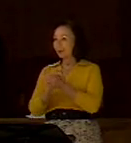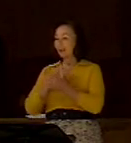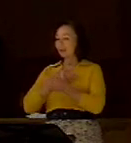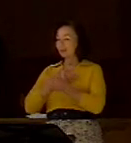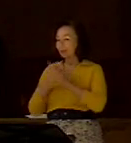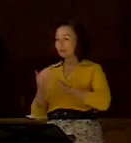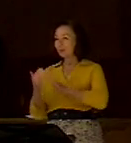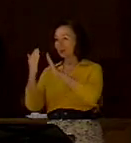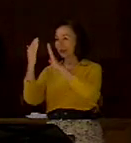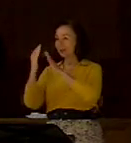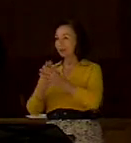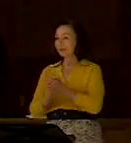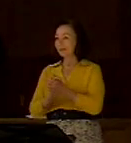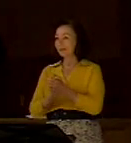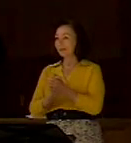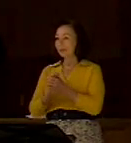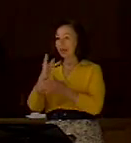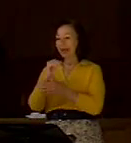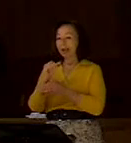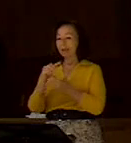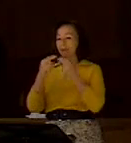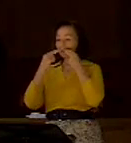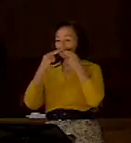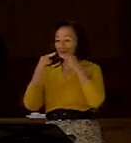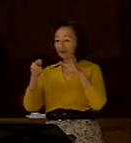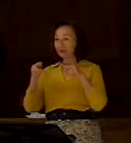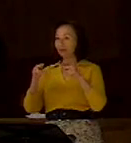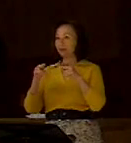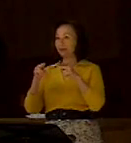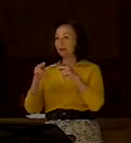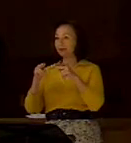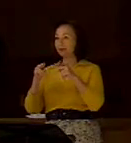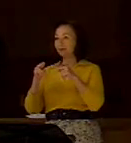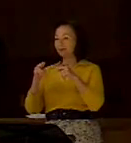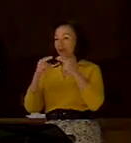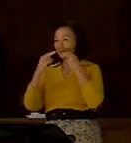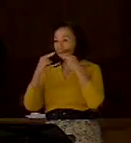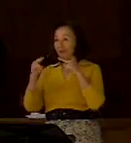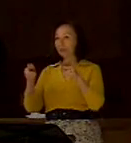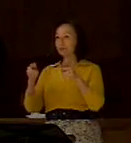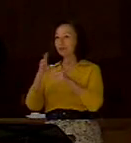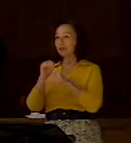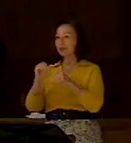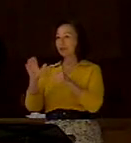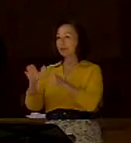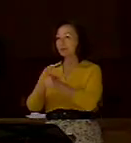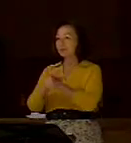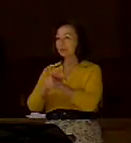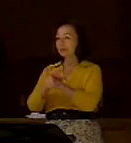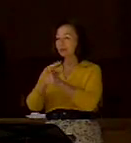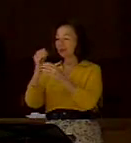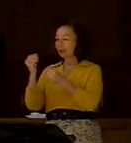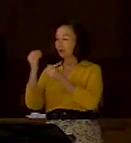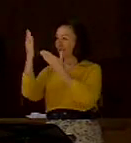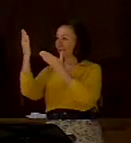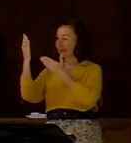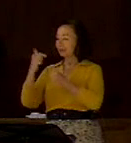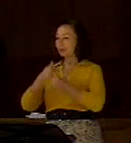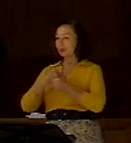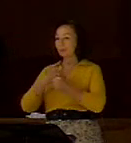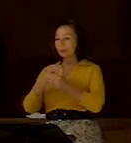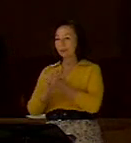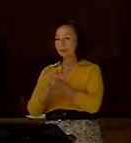presence, and be blameless. Listen to that. Be blameless and complete in obedience to